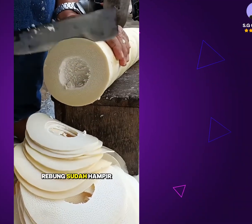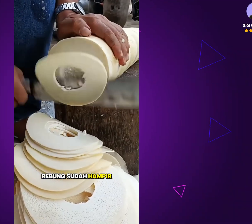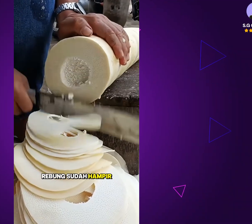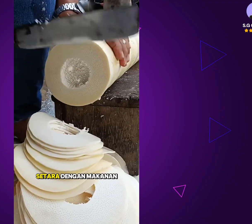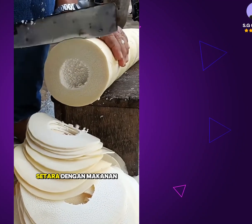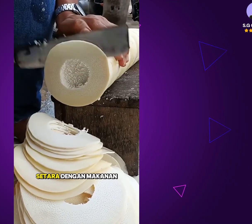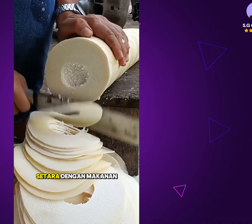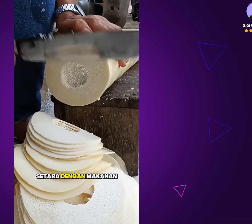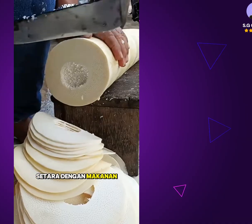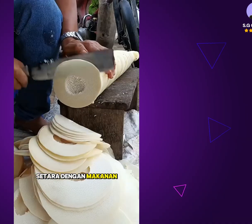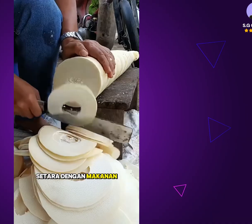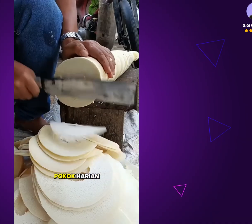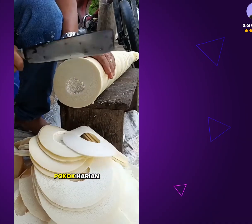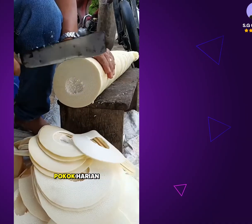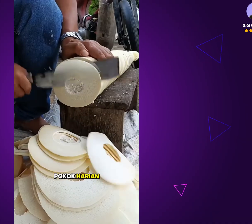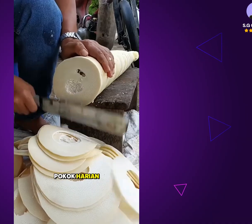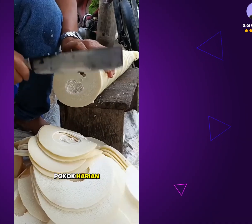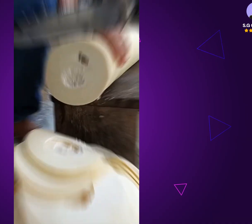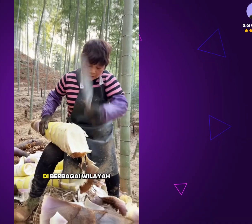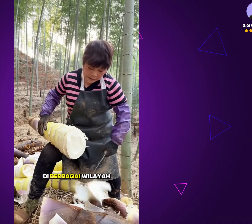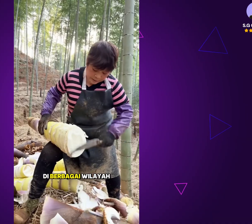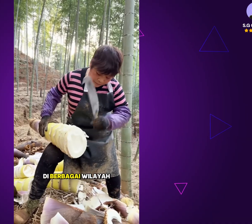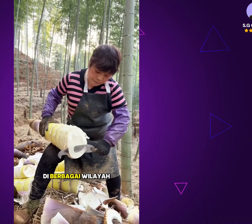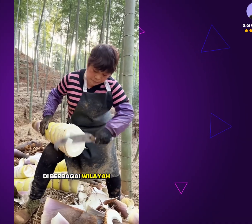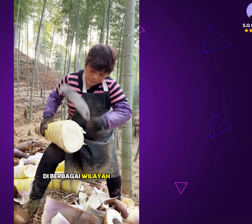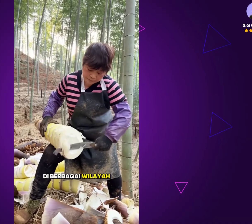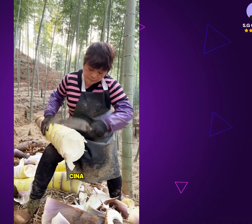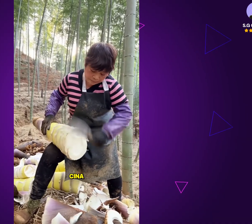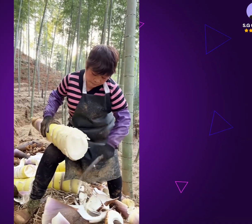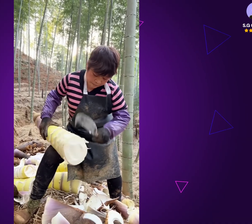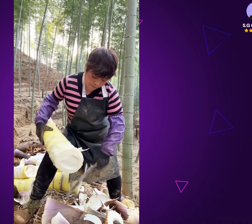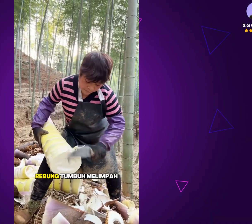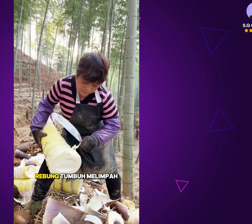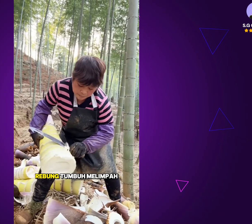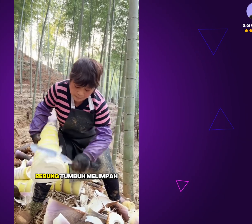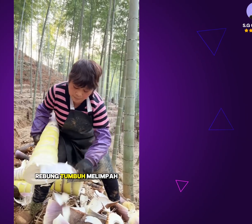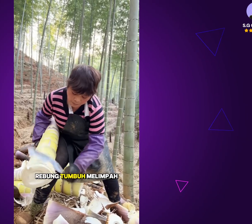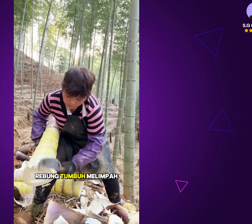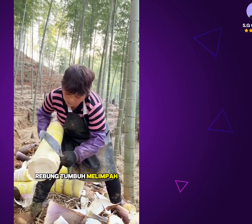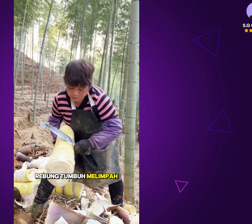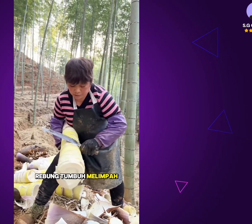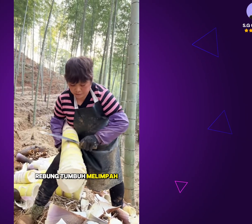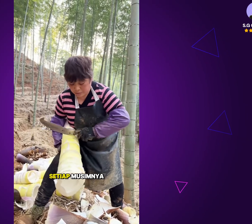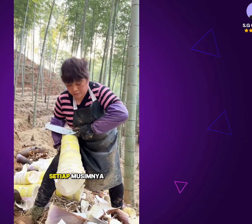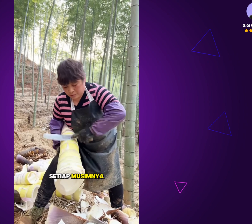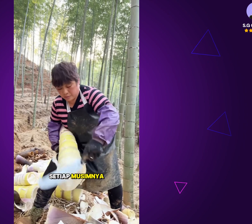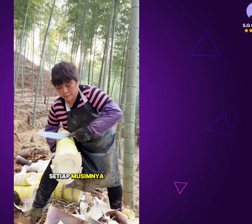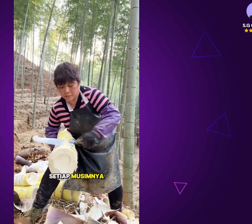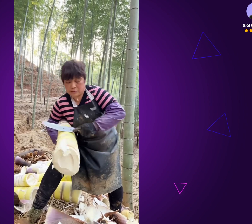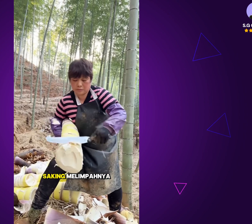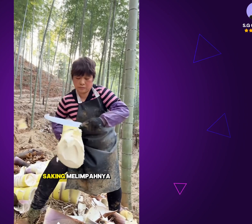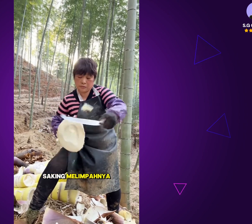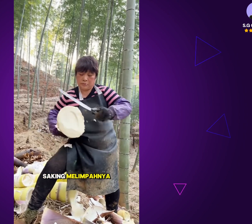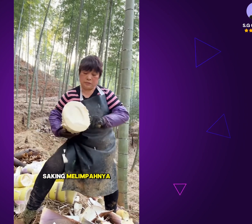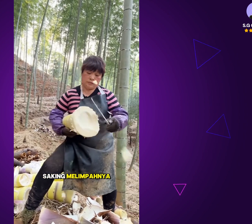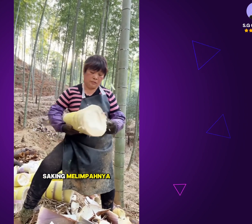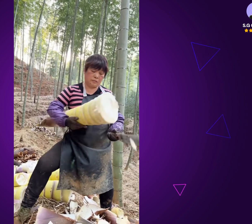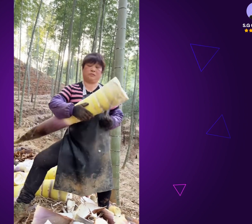shoots provide essential vitamins such as vitamins B, E, and C, which contribute to immune system function and overall